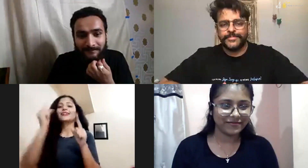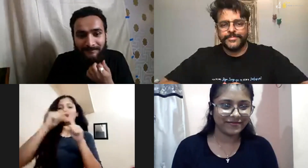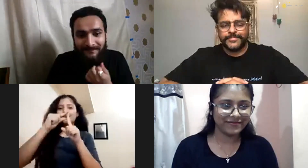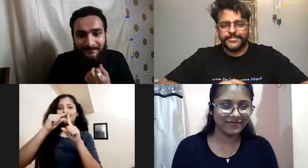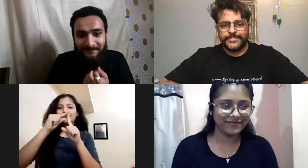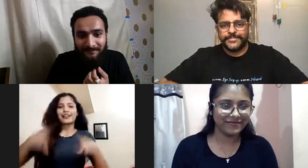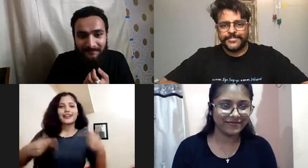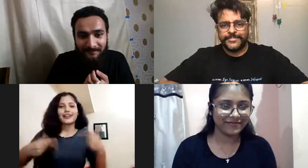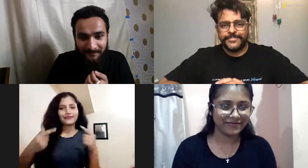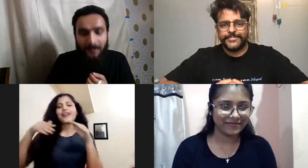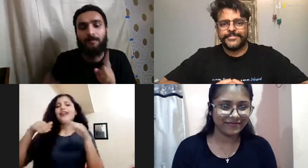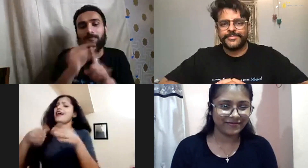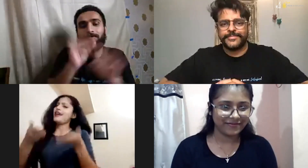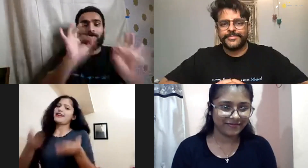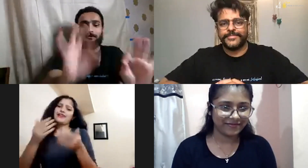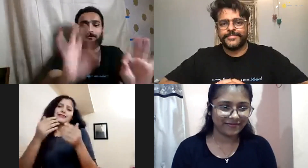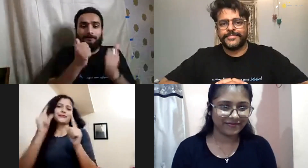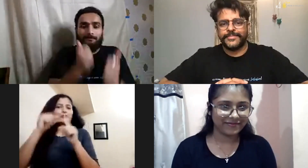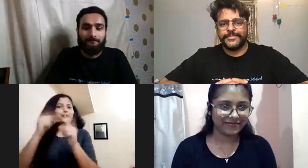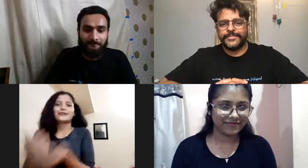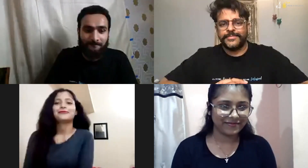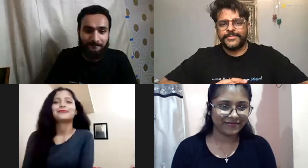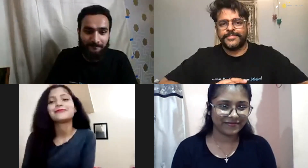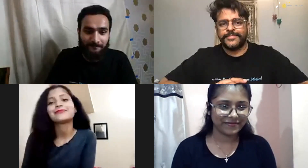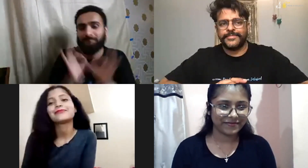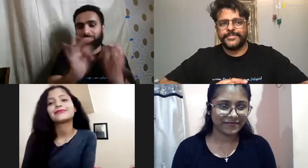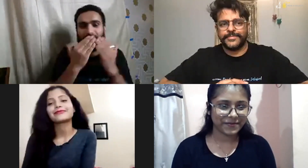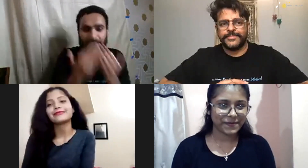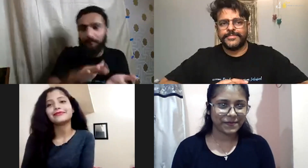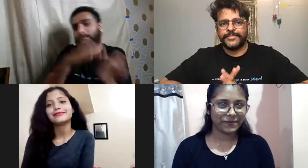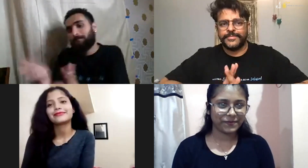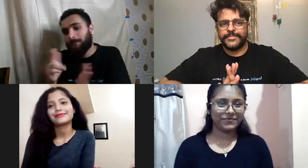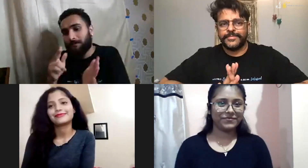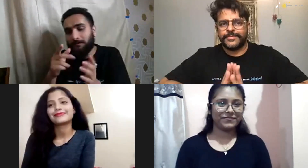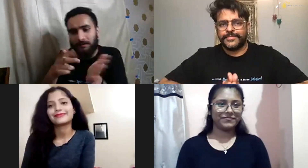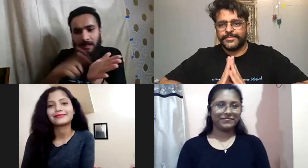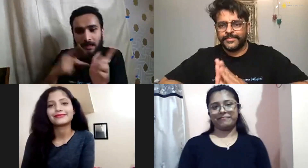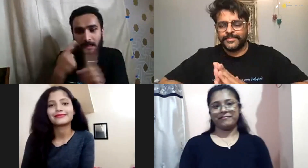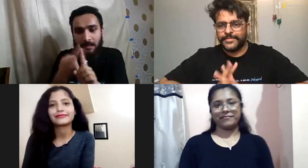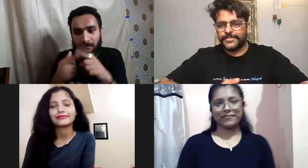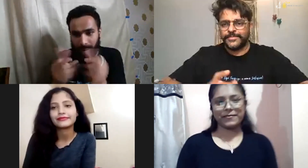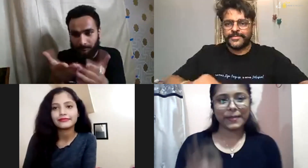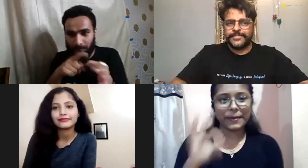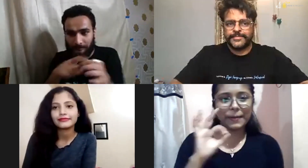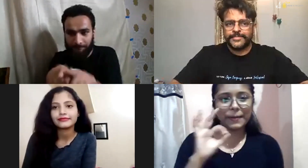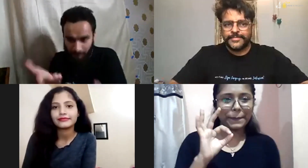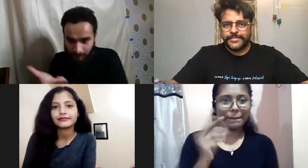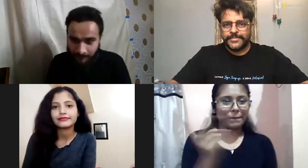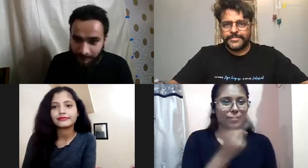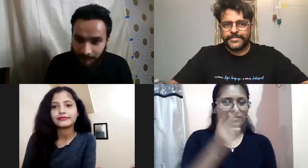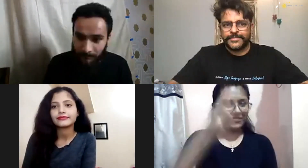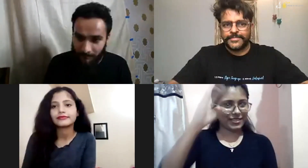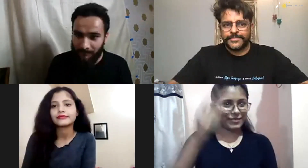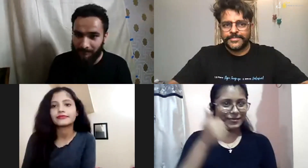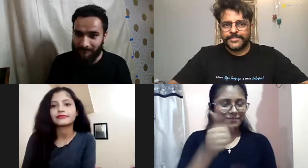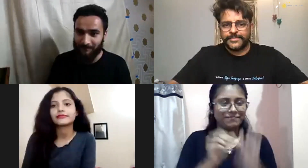Oh, thank you for your question. I am from UP. Oh. Right now in UP, yeah. Perfect. Thank you so much. Nikita,